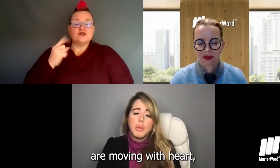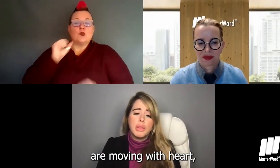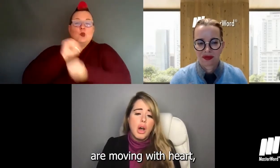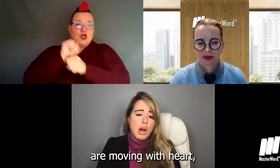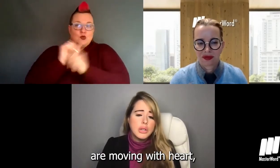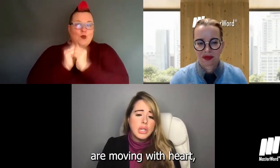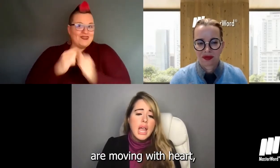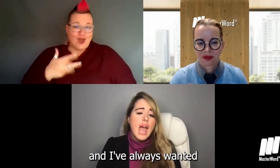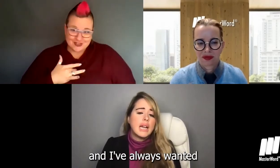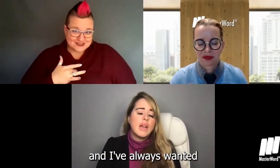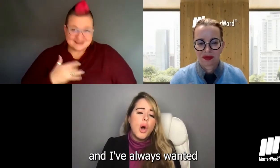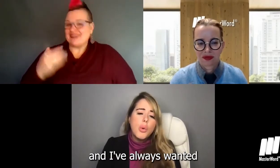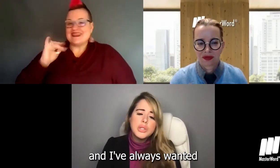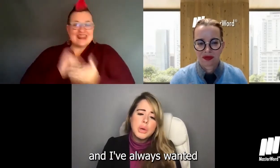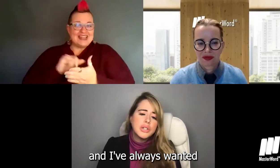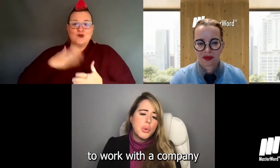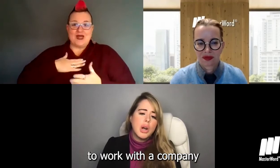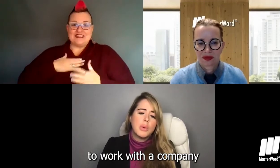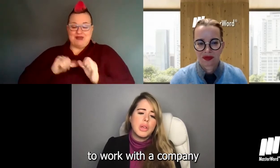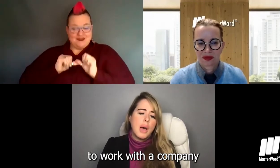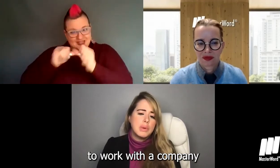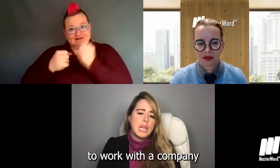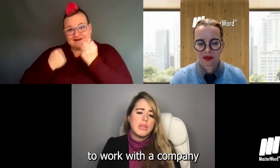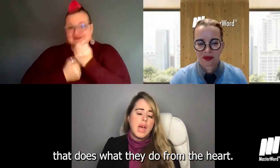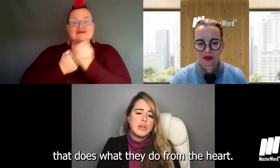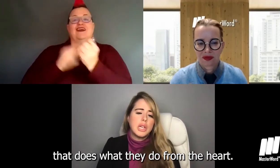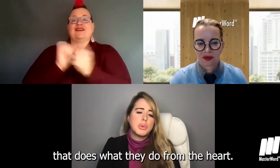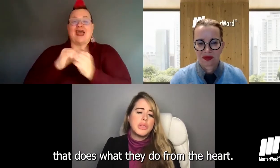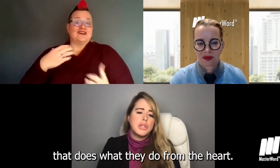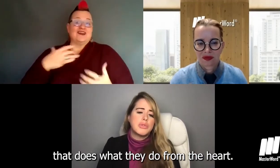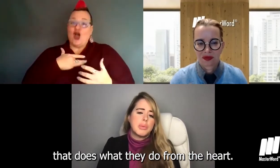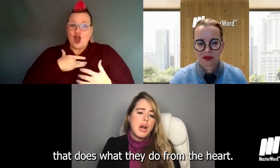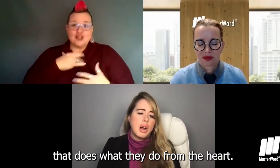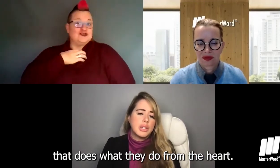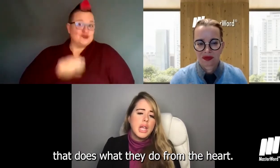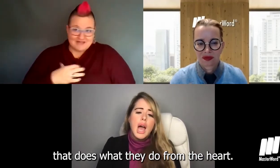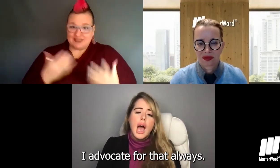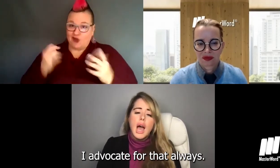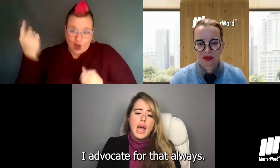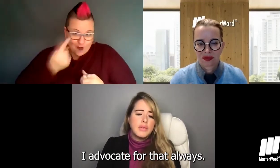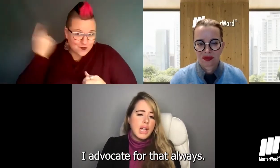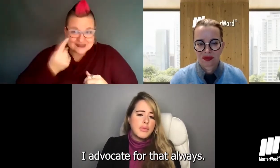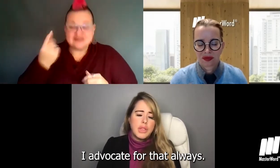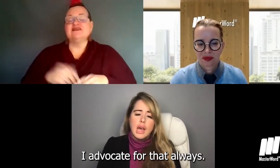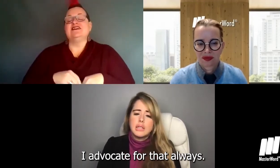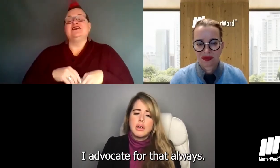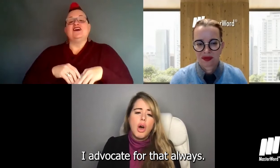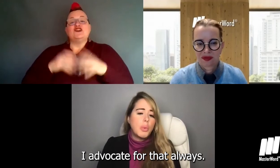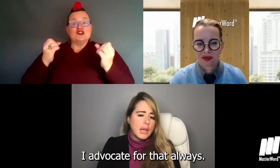with heart and I've always wanted to work with a company that does what they do from the heart. I advocate for that always.